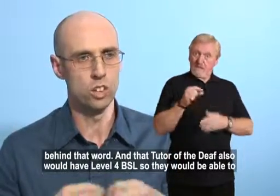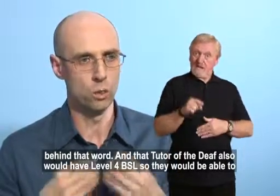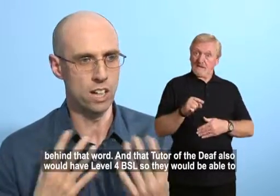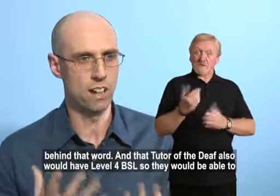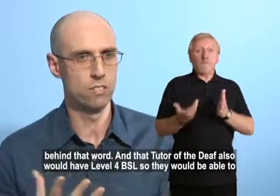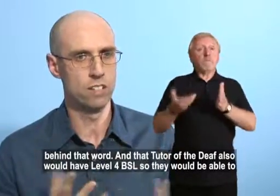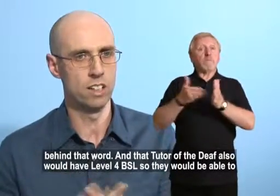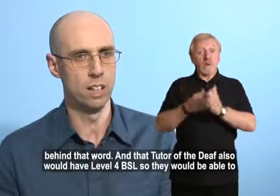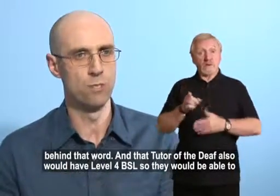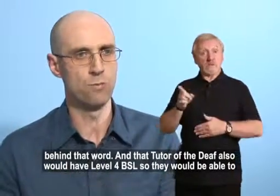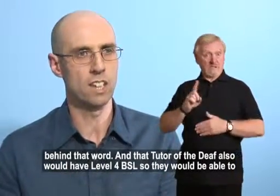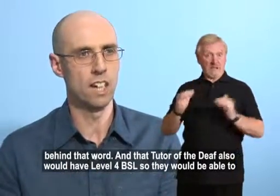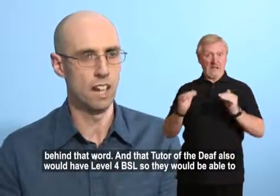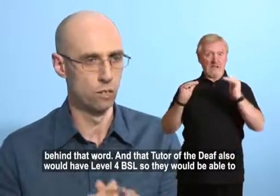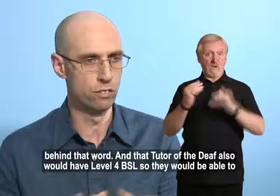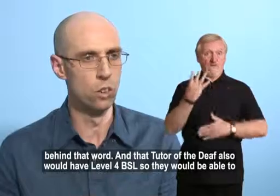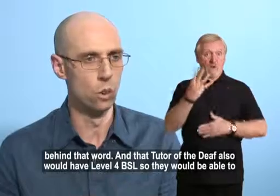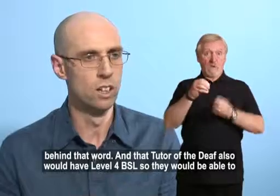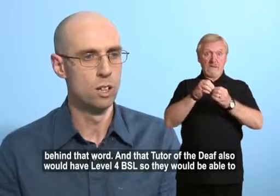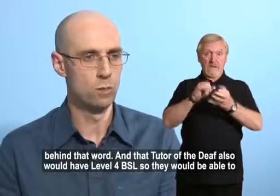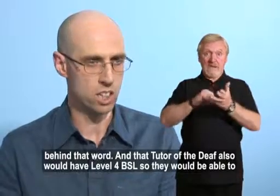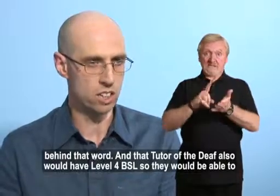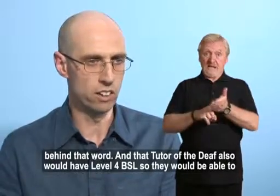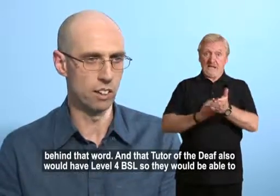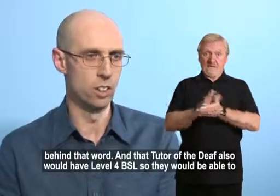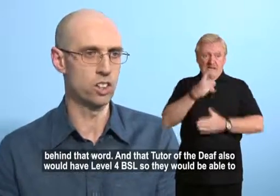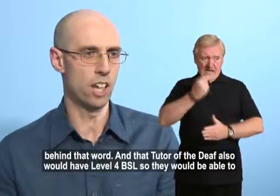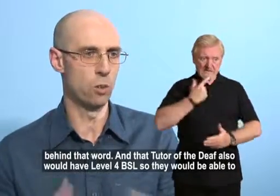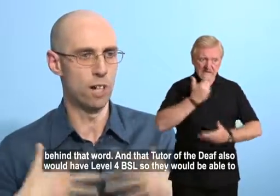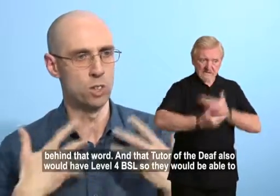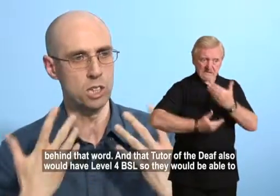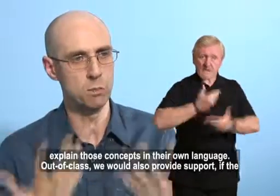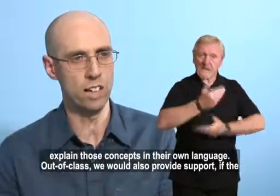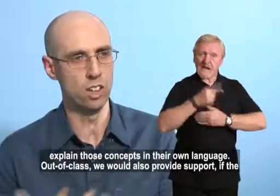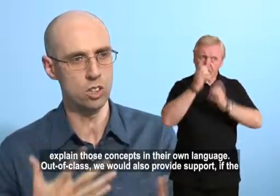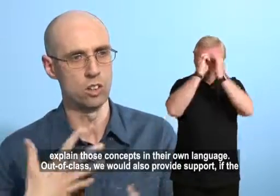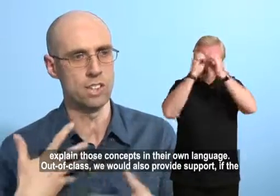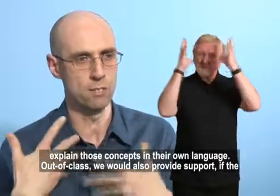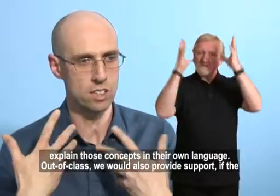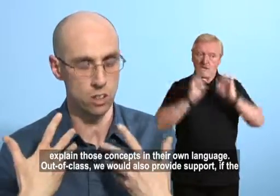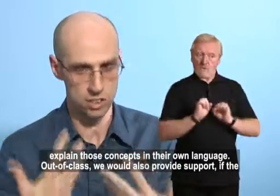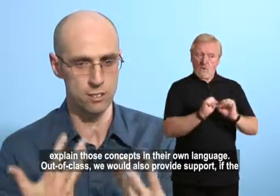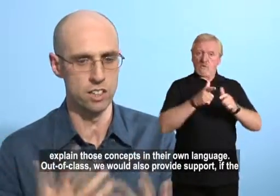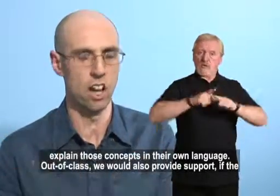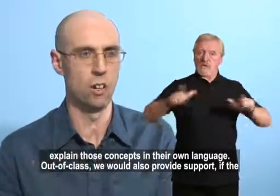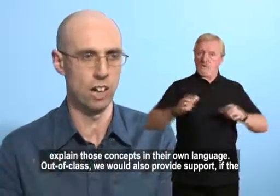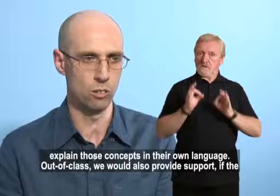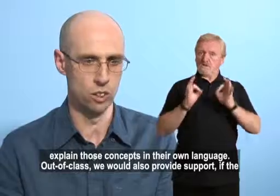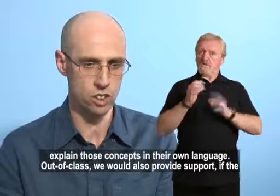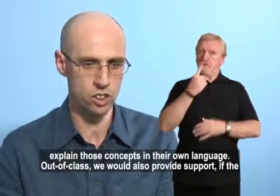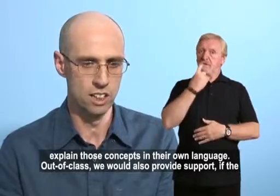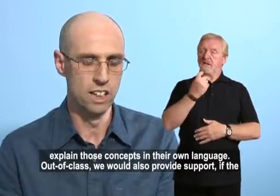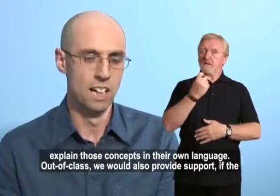deaf also would have level 4 British Sign Language, so they will be able to explain those concepts in their